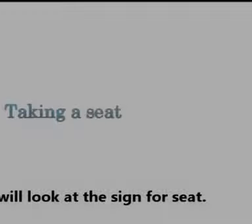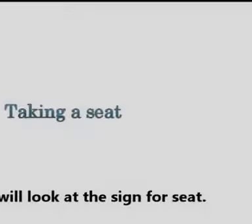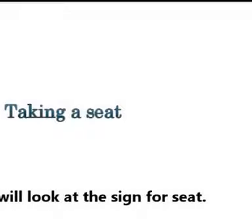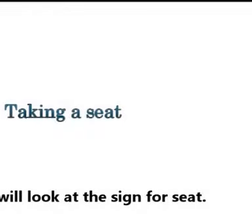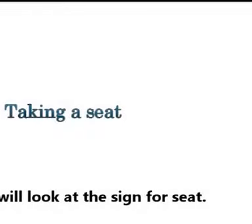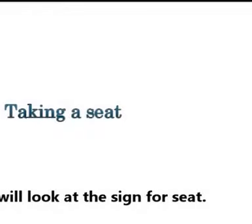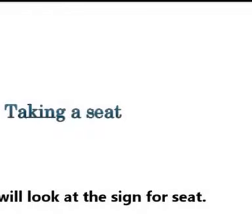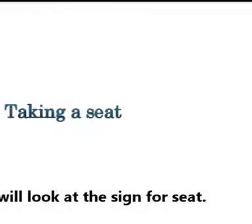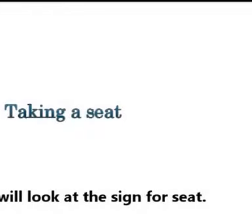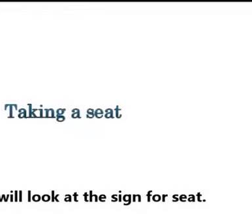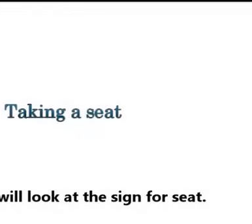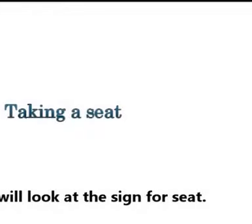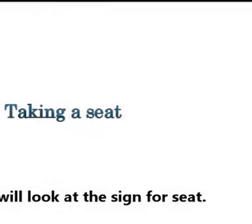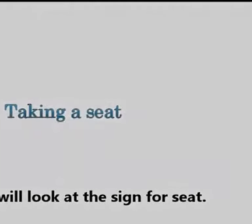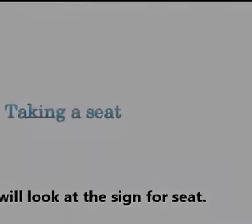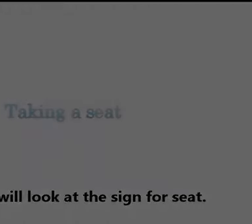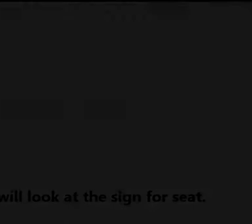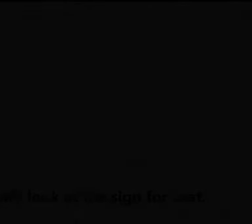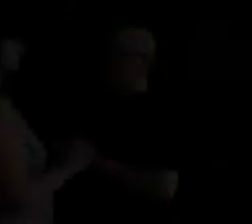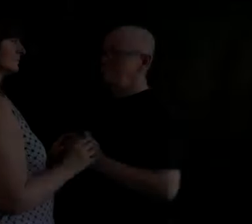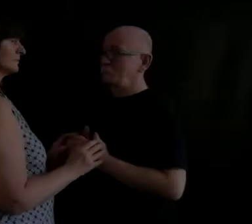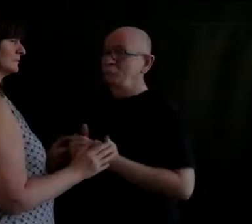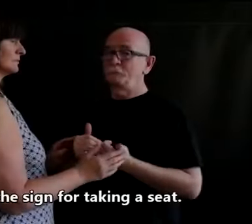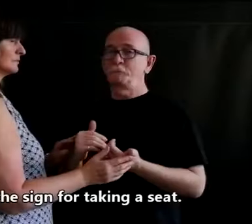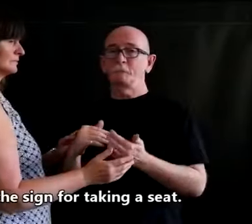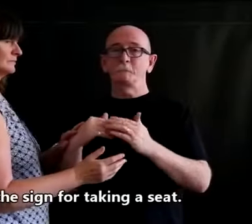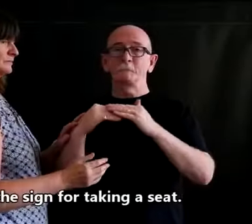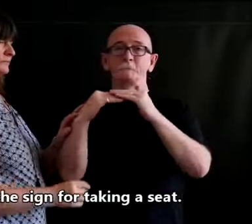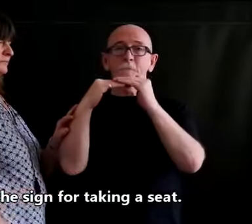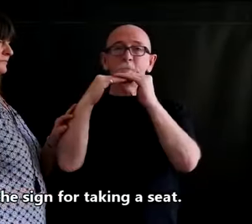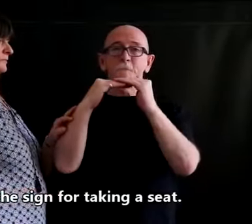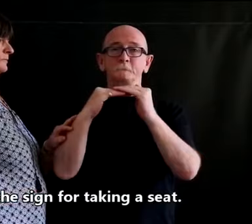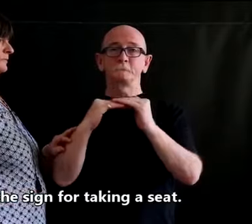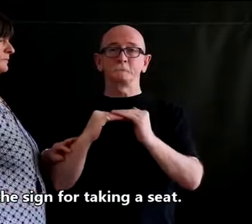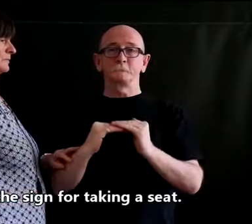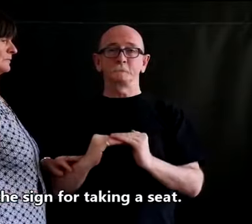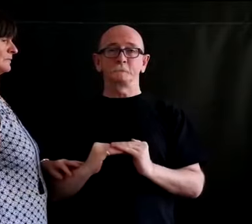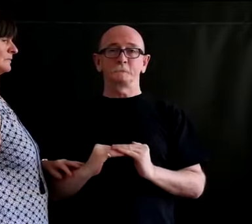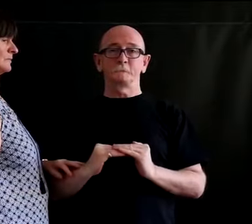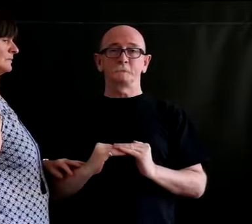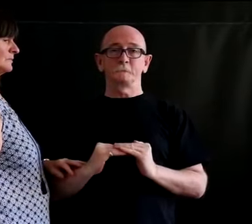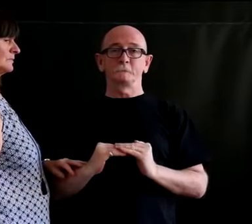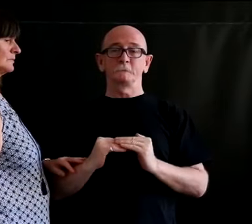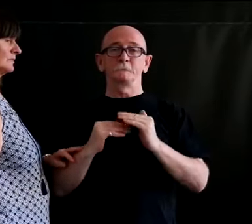Finally, we will look at the sign for seat. This is the sign for taking a seat.